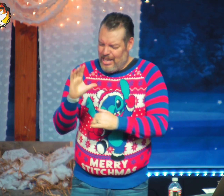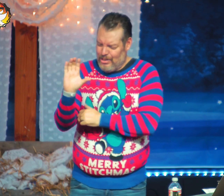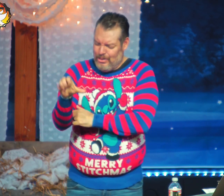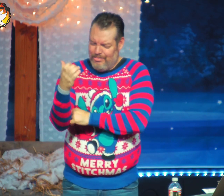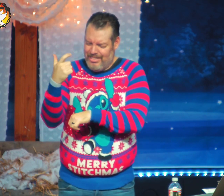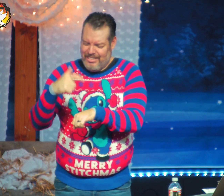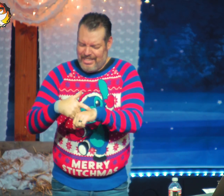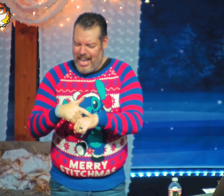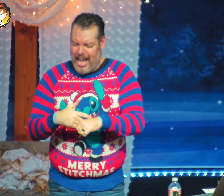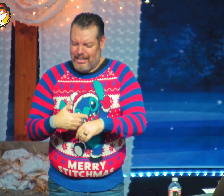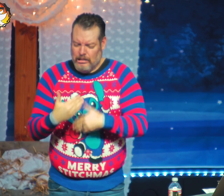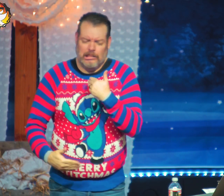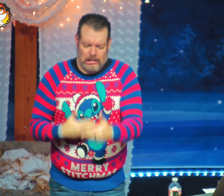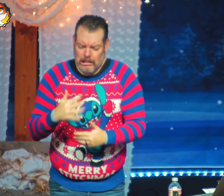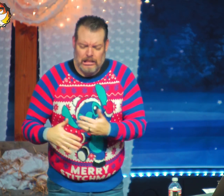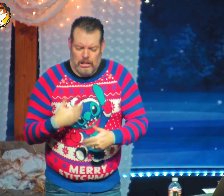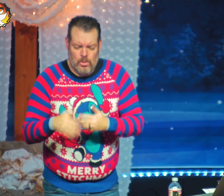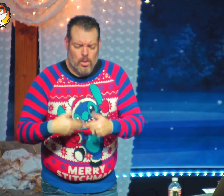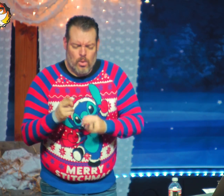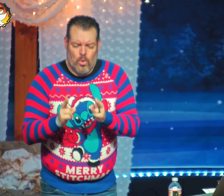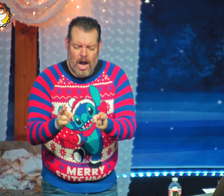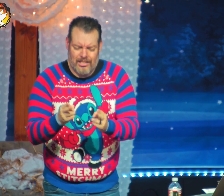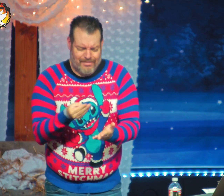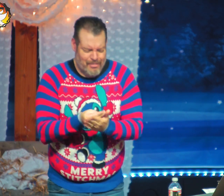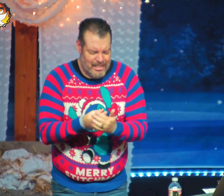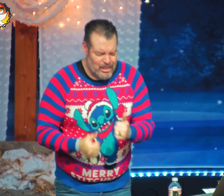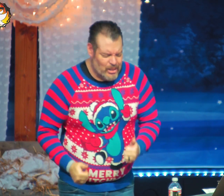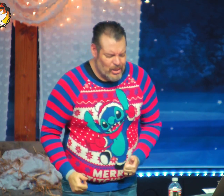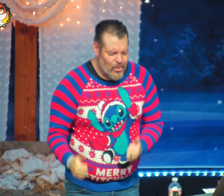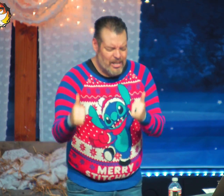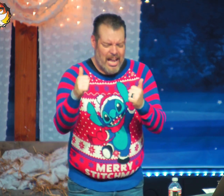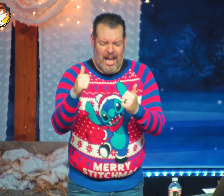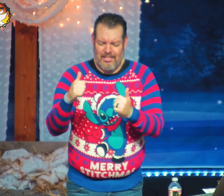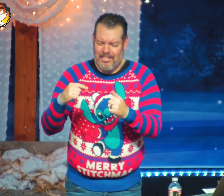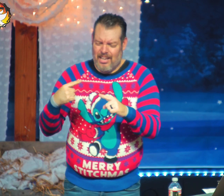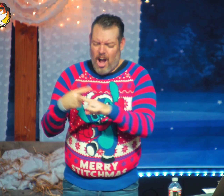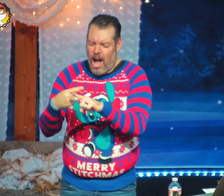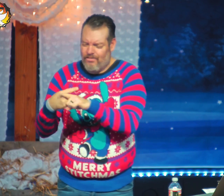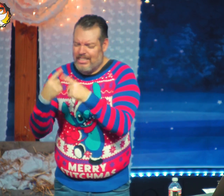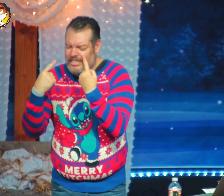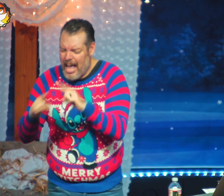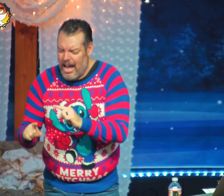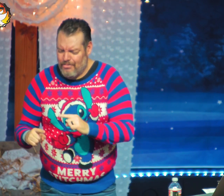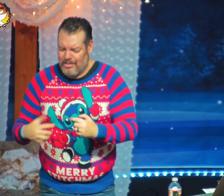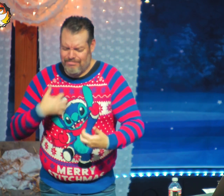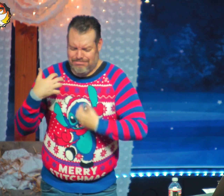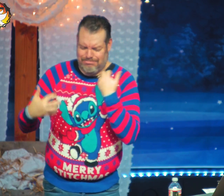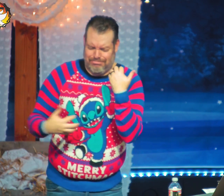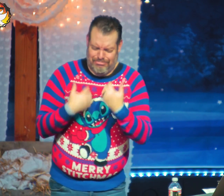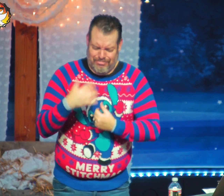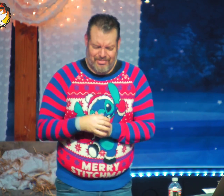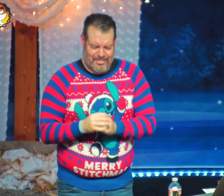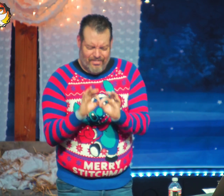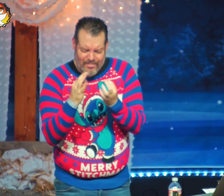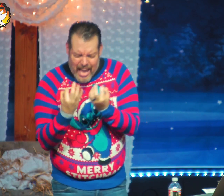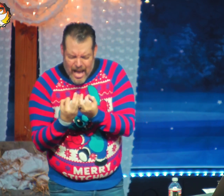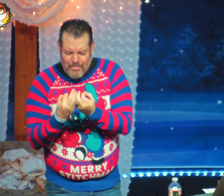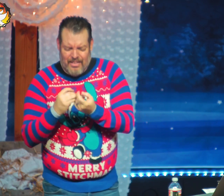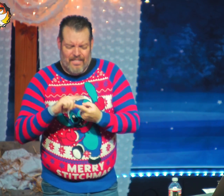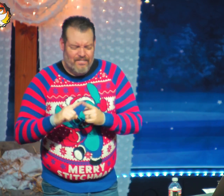Father in heaven, Lord, we thank you, God, for the blessings that you pour out upon us and loving us before